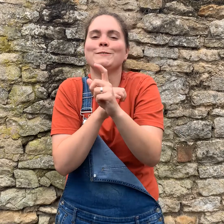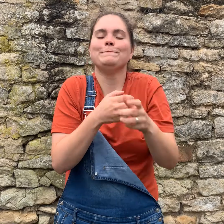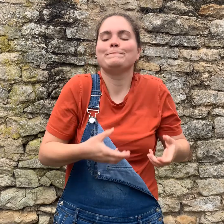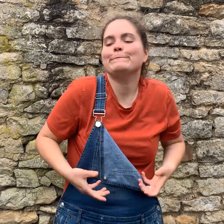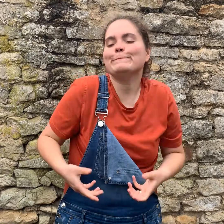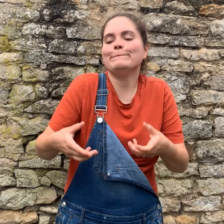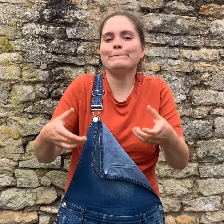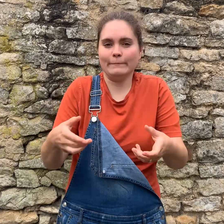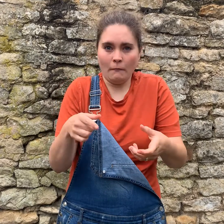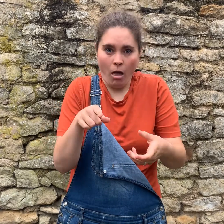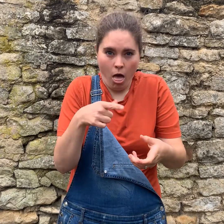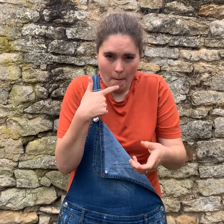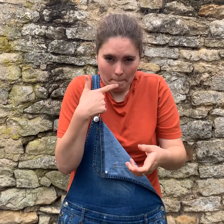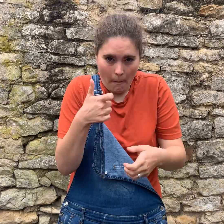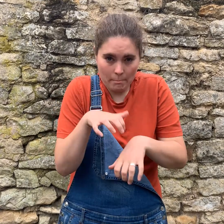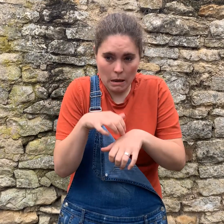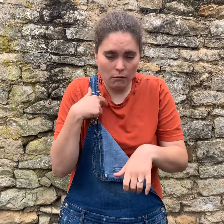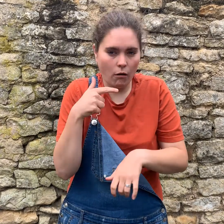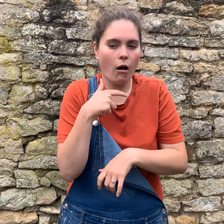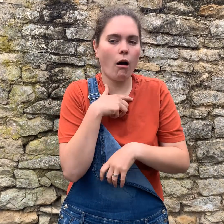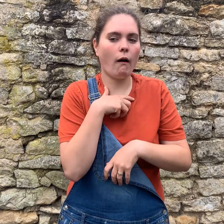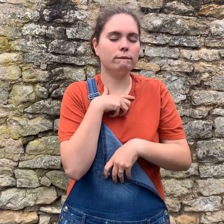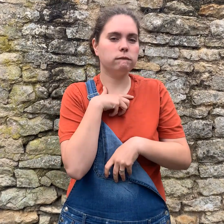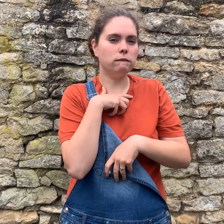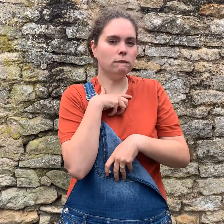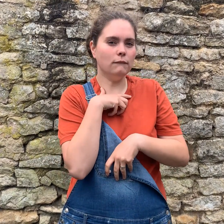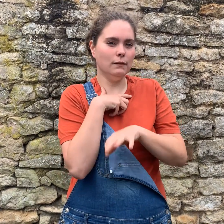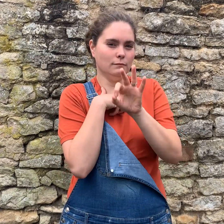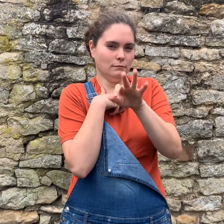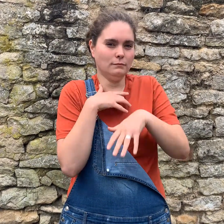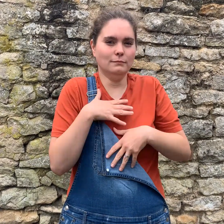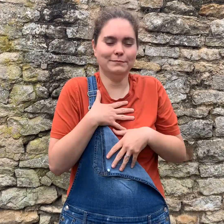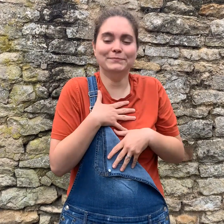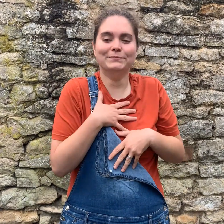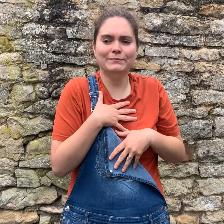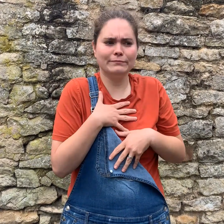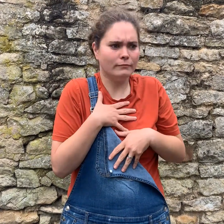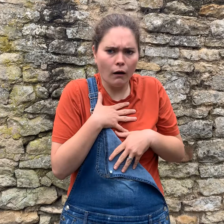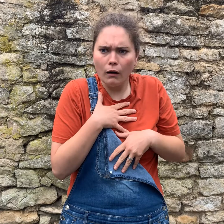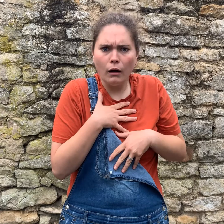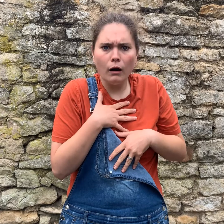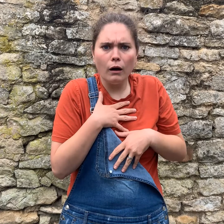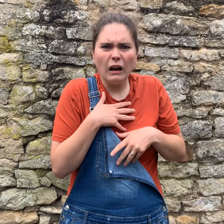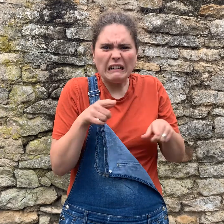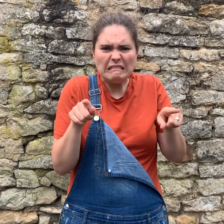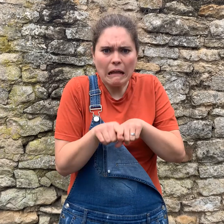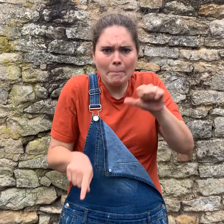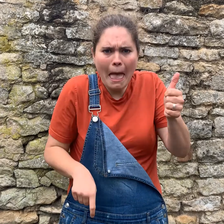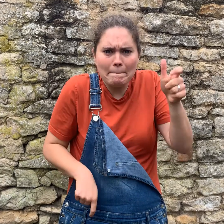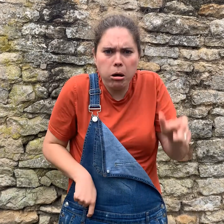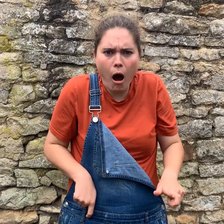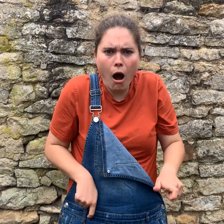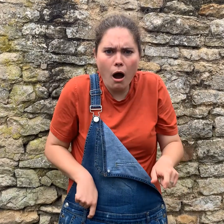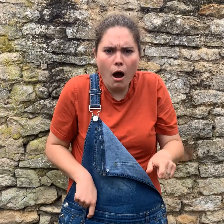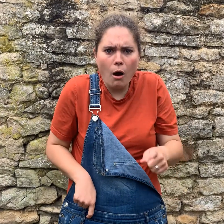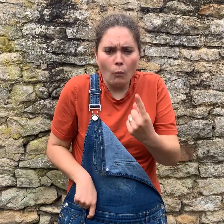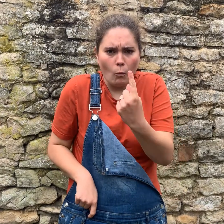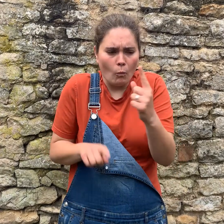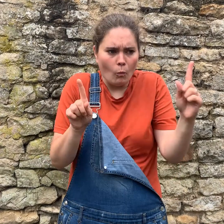And then I saw my neighbour coming out with a freshly cake. Oh, I thought, that's lovely. But then